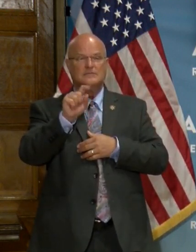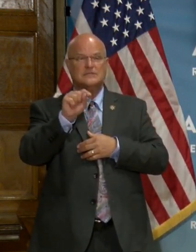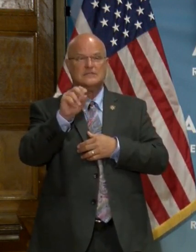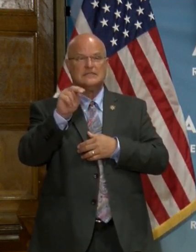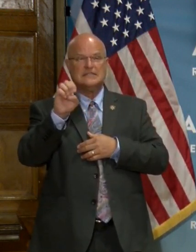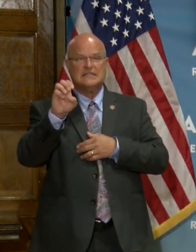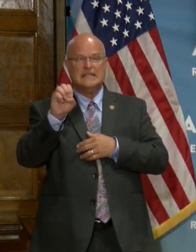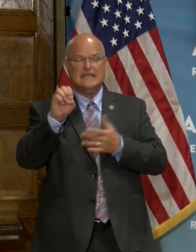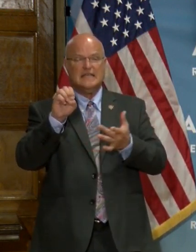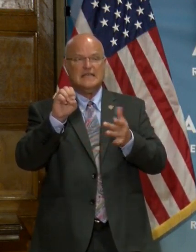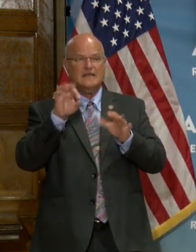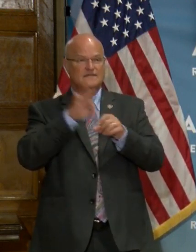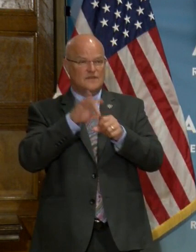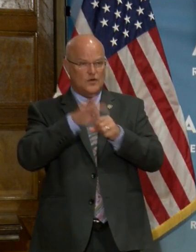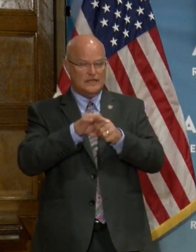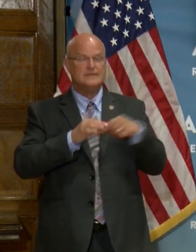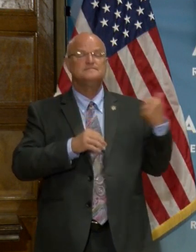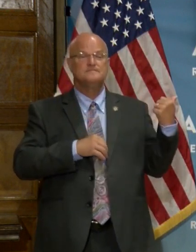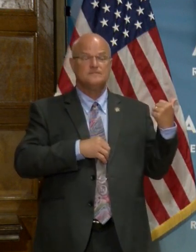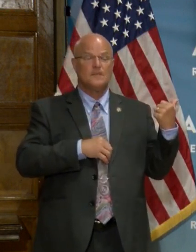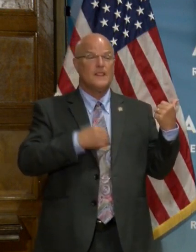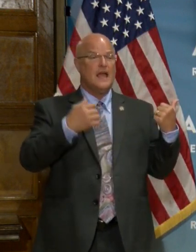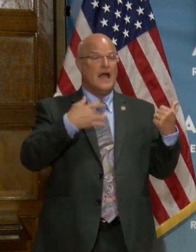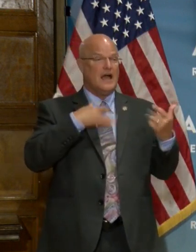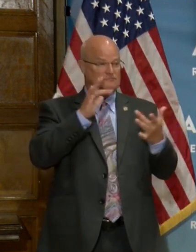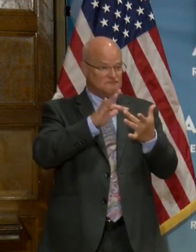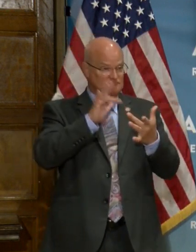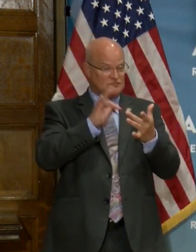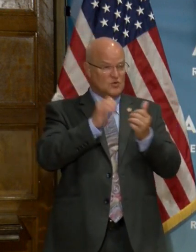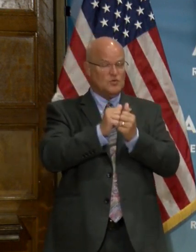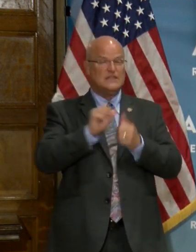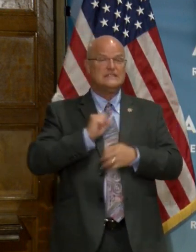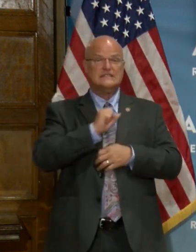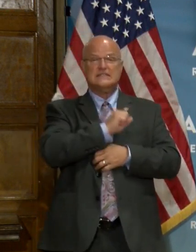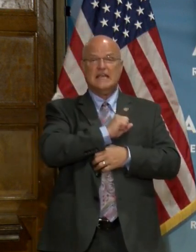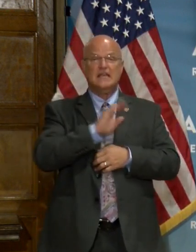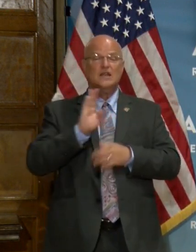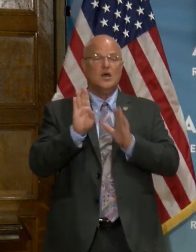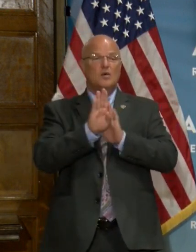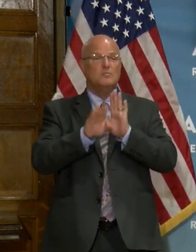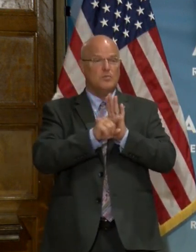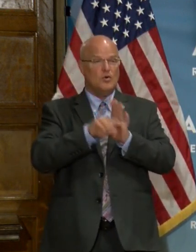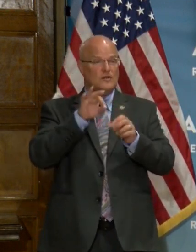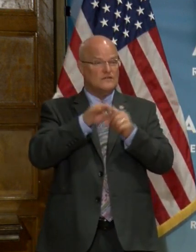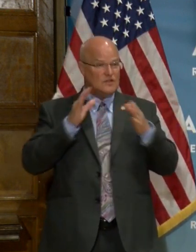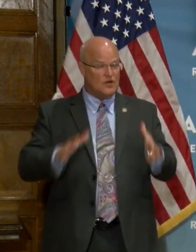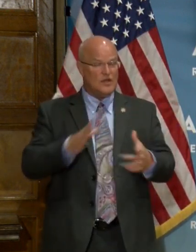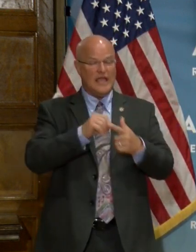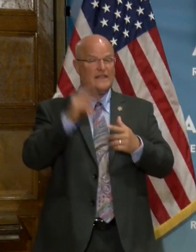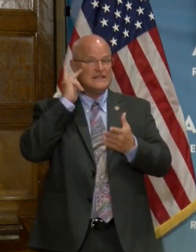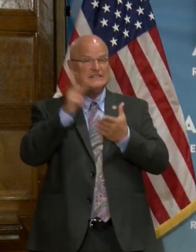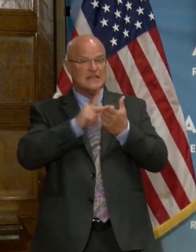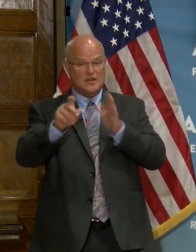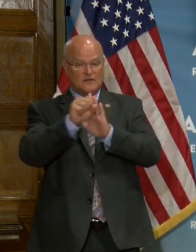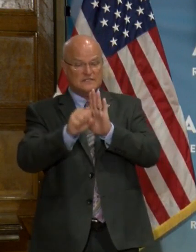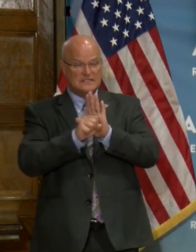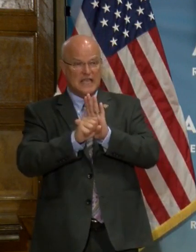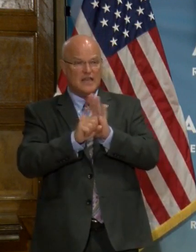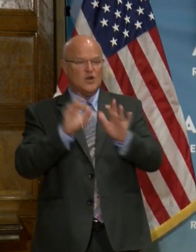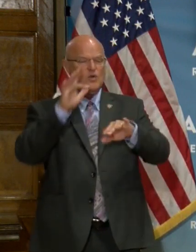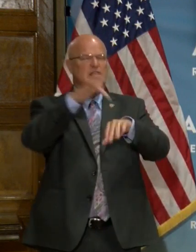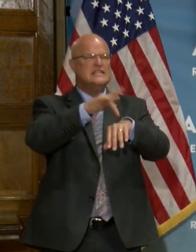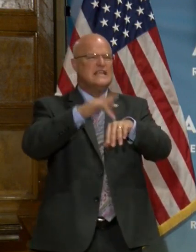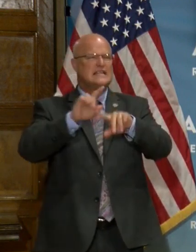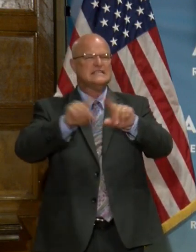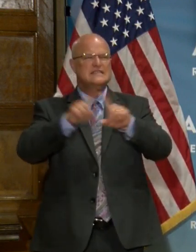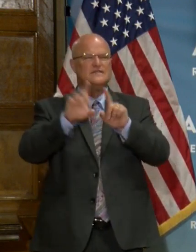I have been in touch with the State Board of Election Commissioners as well as the Secretary of State. We've reached out to the counties